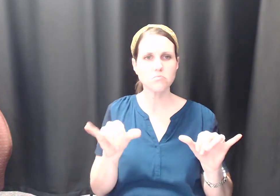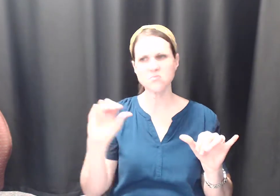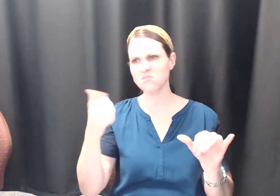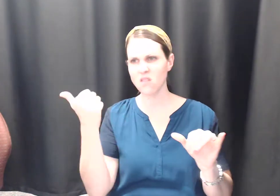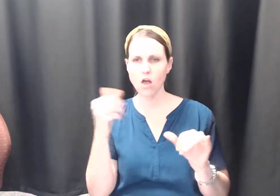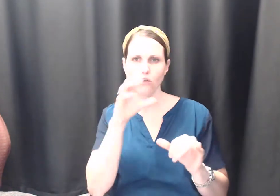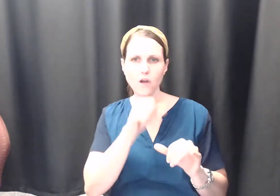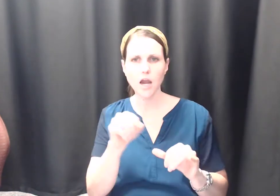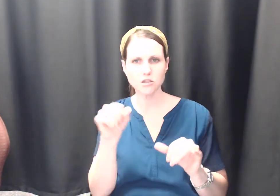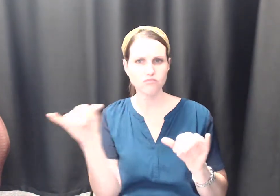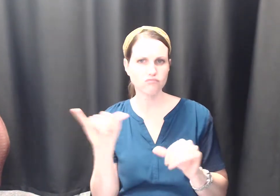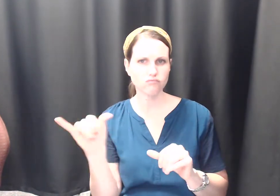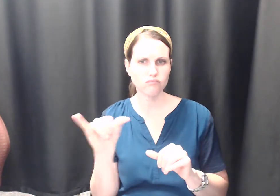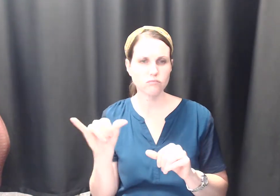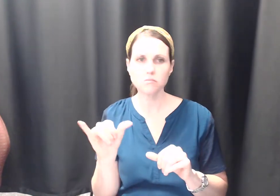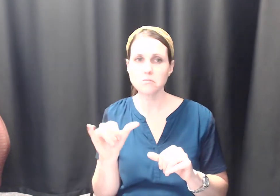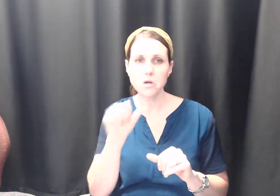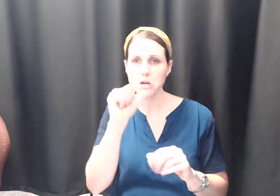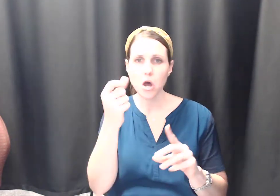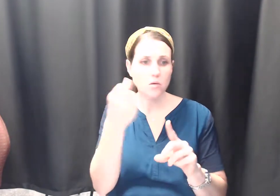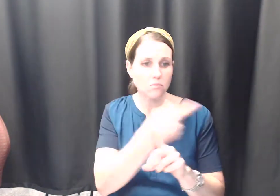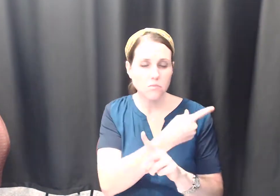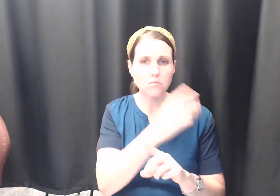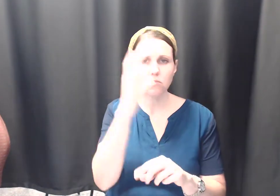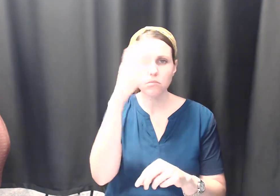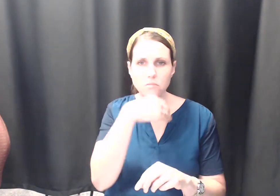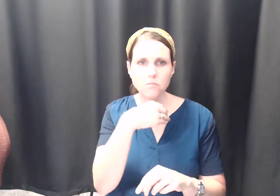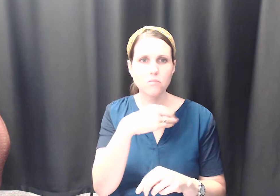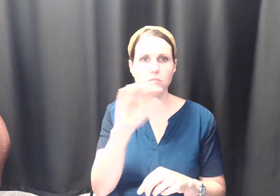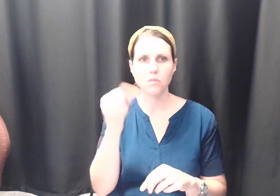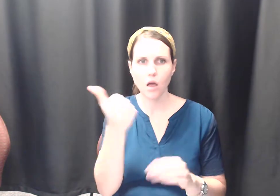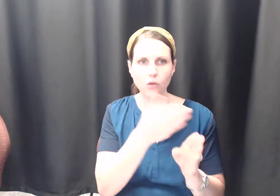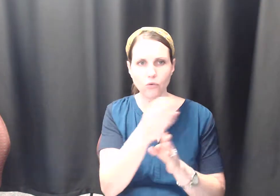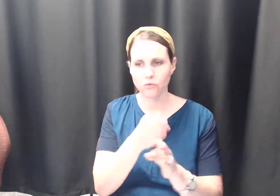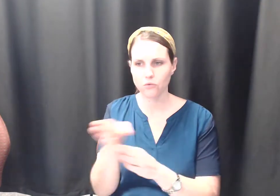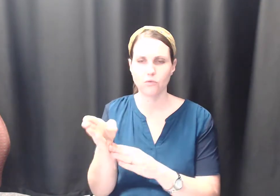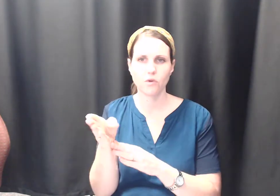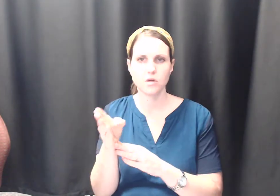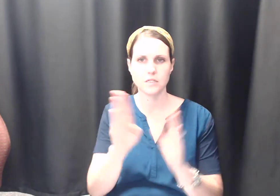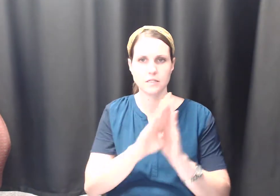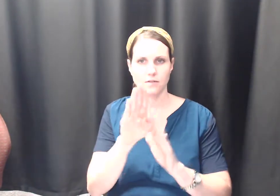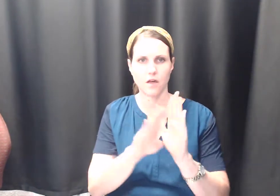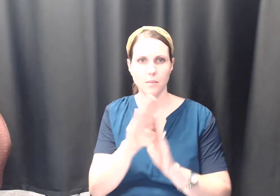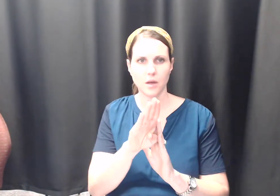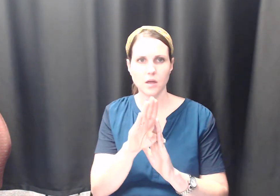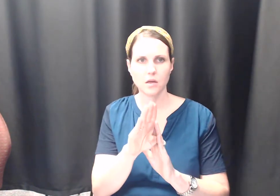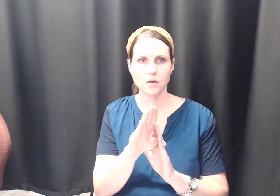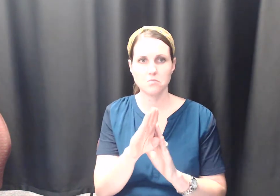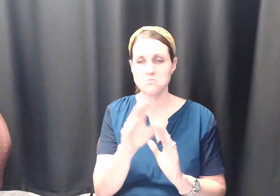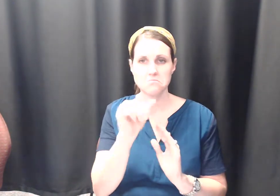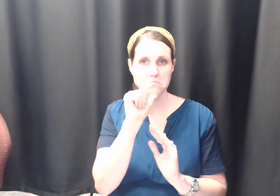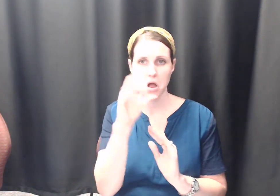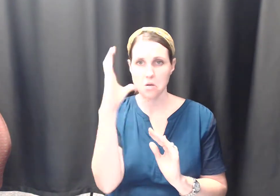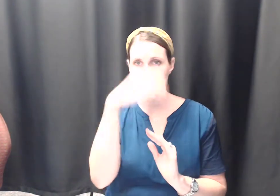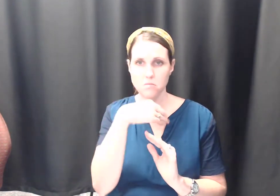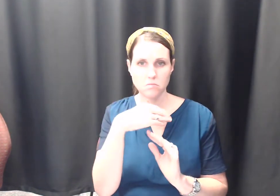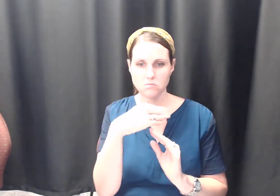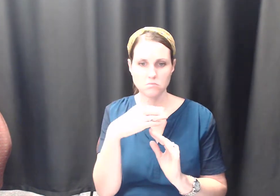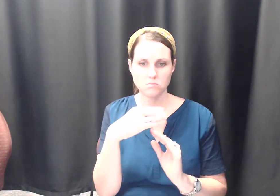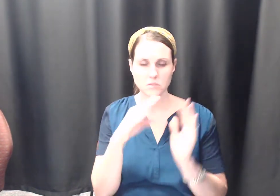age. Nothing unusual either in other areas of development, with nothing unusual to report. But according to mum,